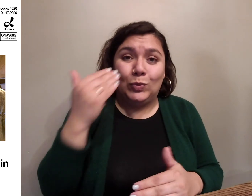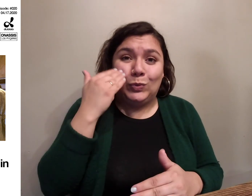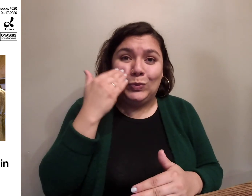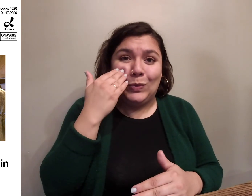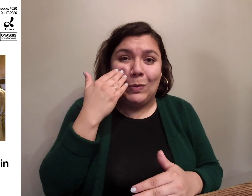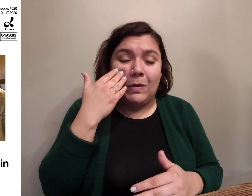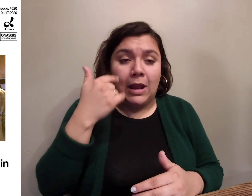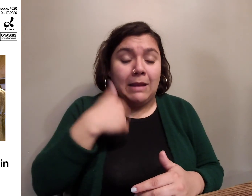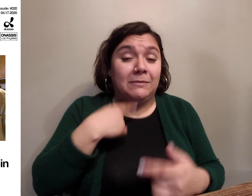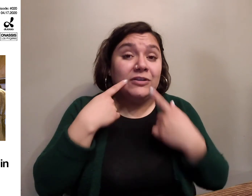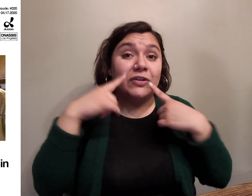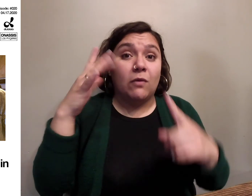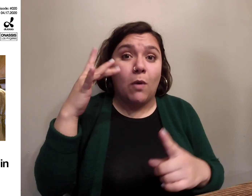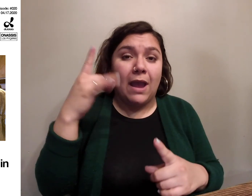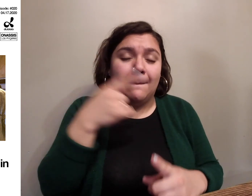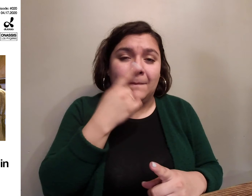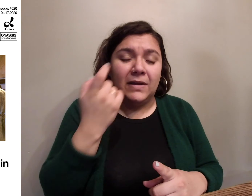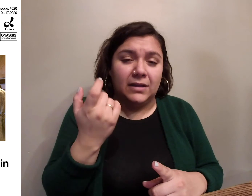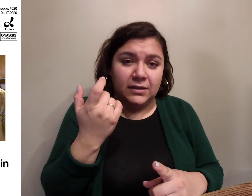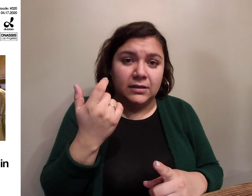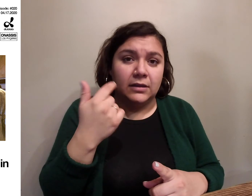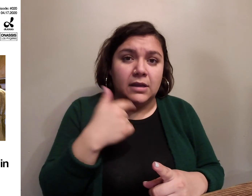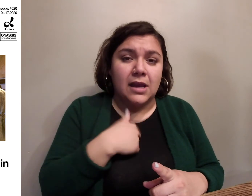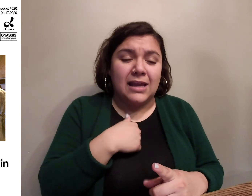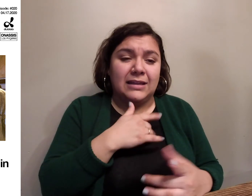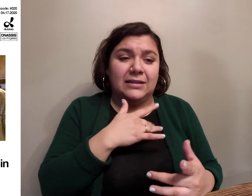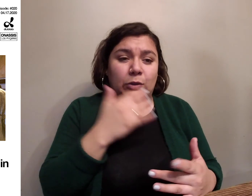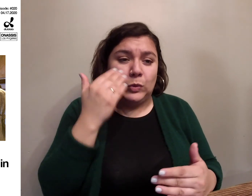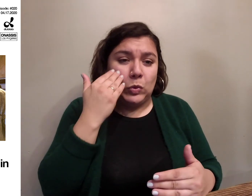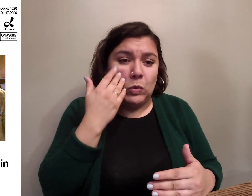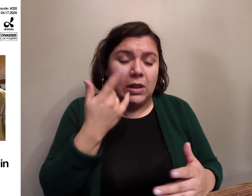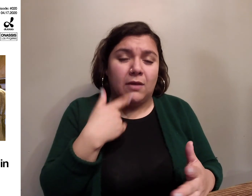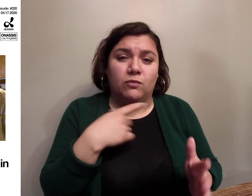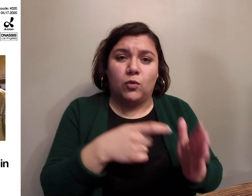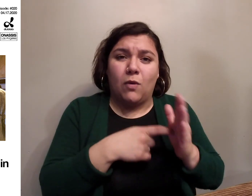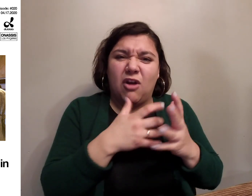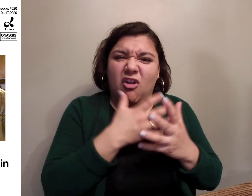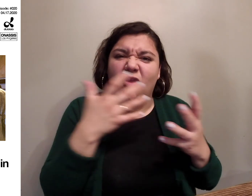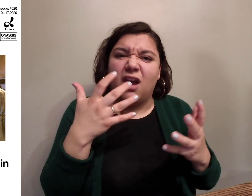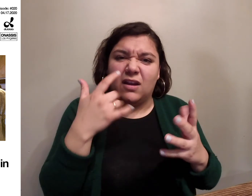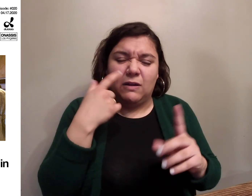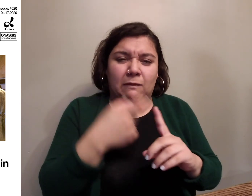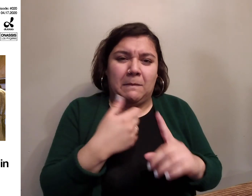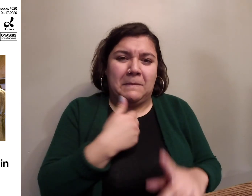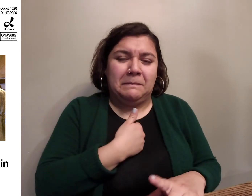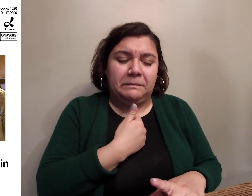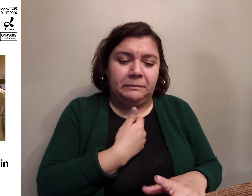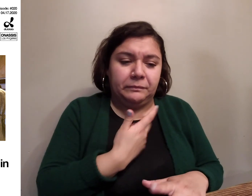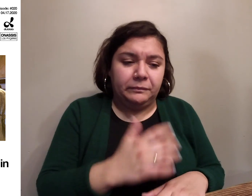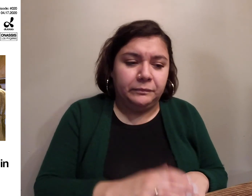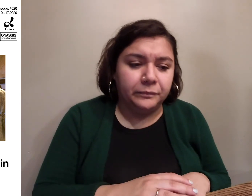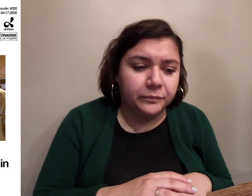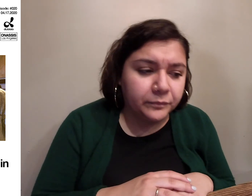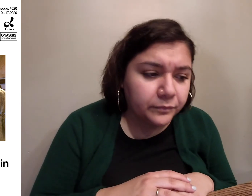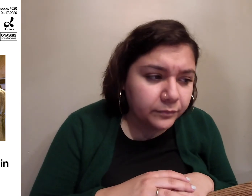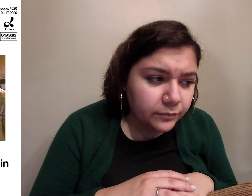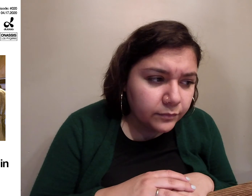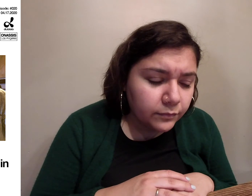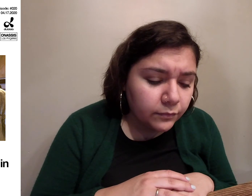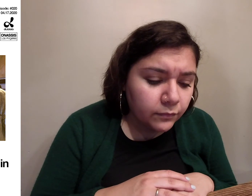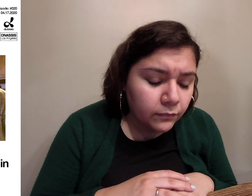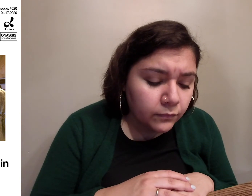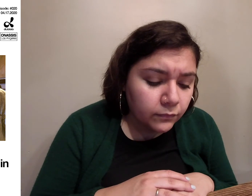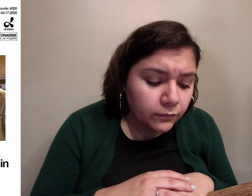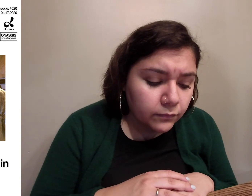making things requires a great gentleness. And so I try very. So I'm working